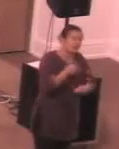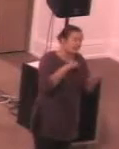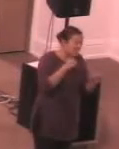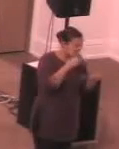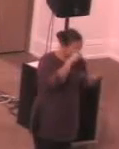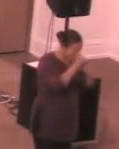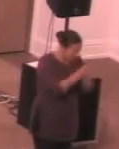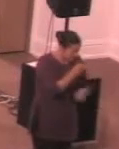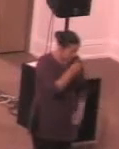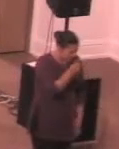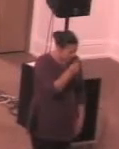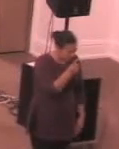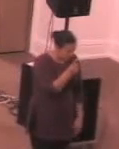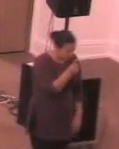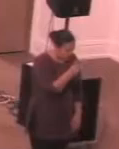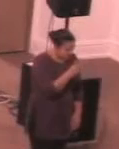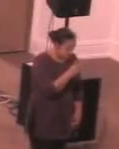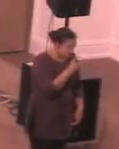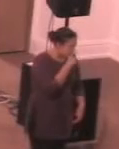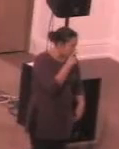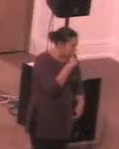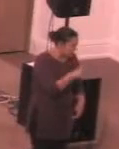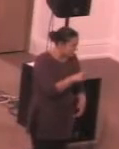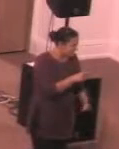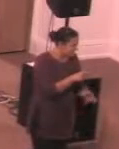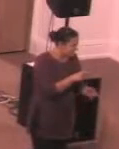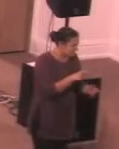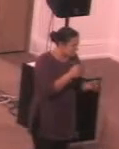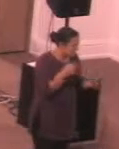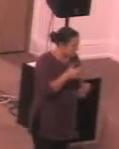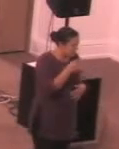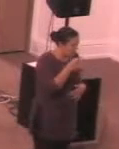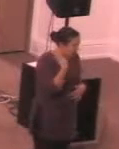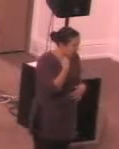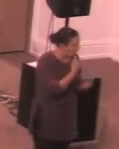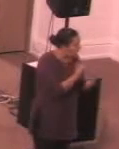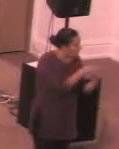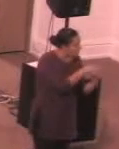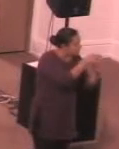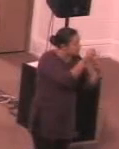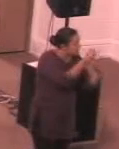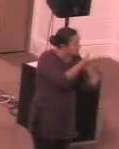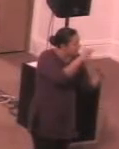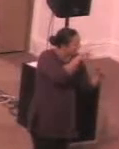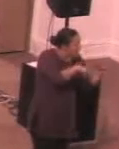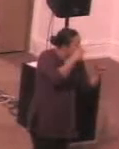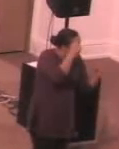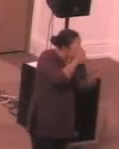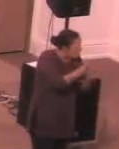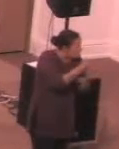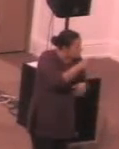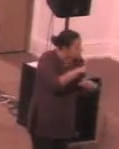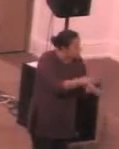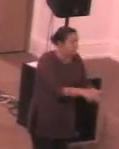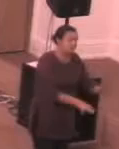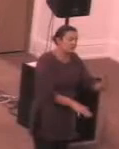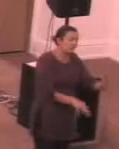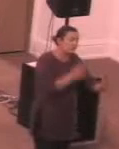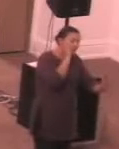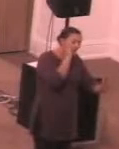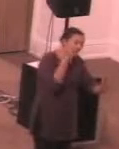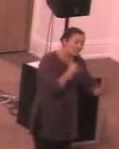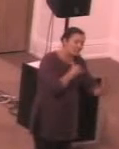Lord, that there's nothing that we cannot trust you for. Lord, you go before us in the presence of our enemies and make a